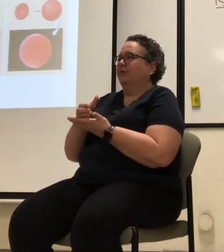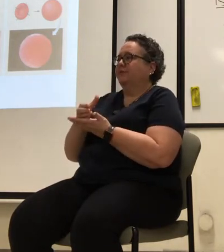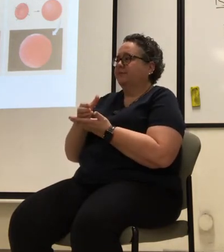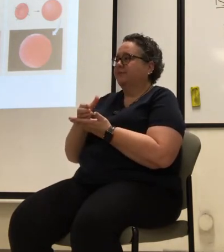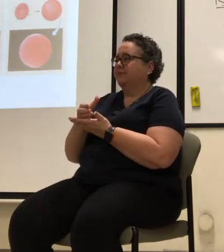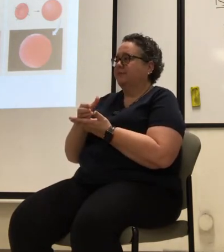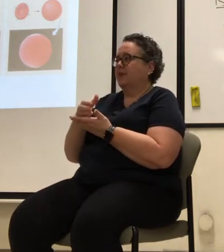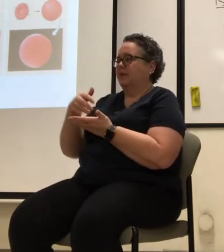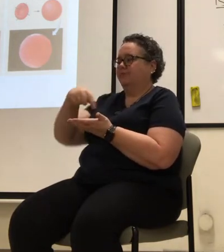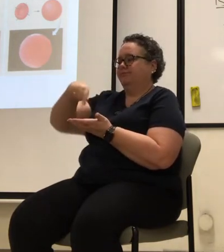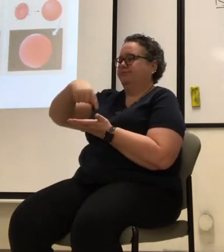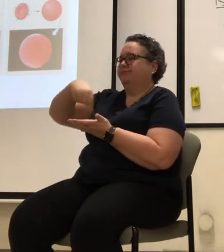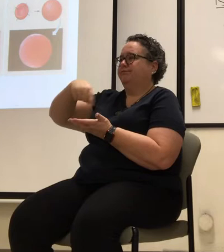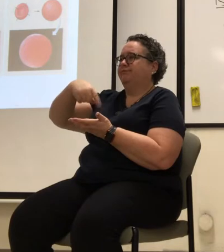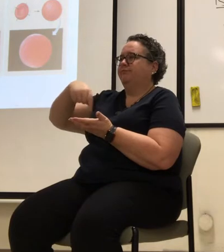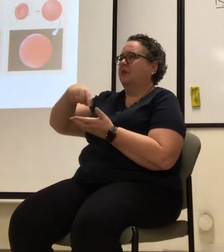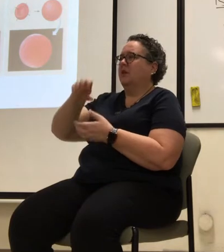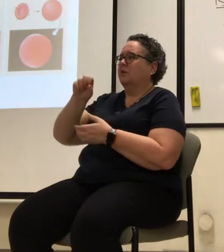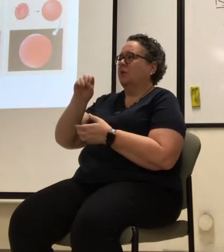a solution.